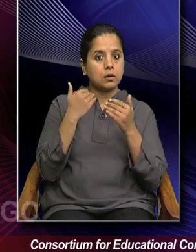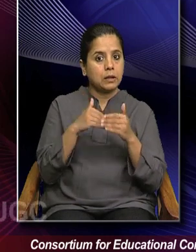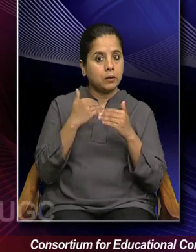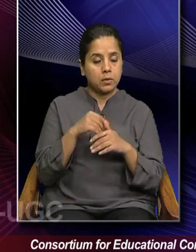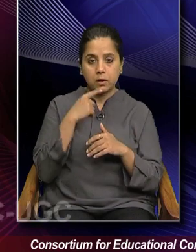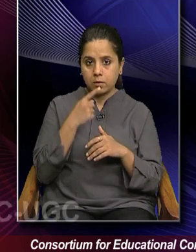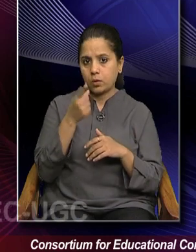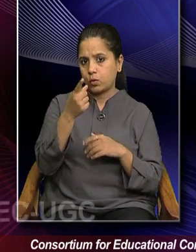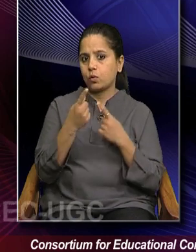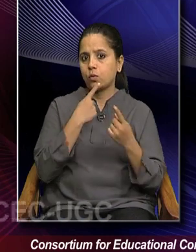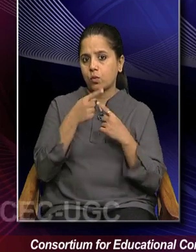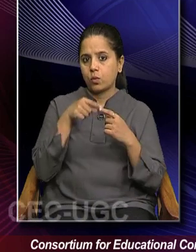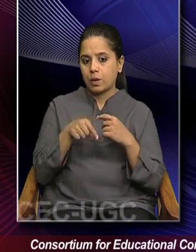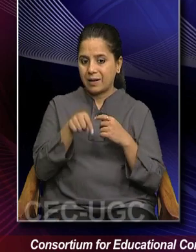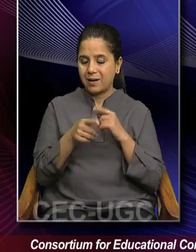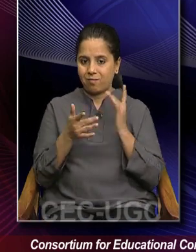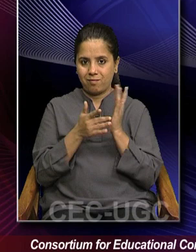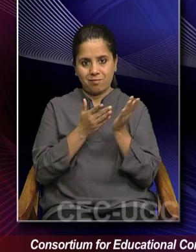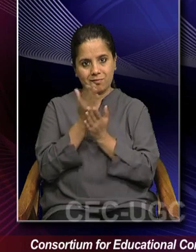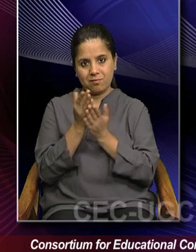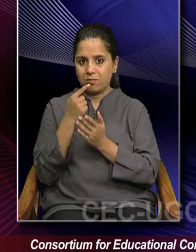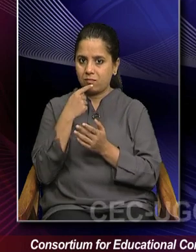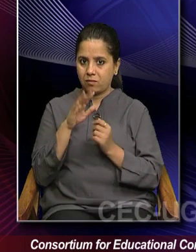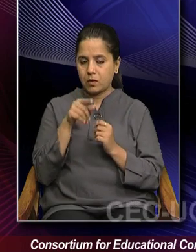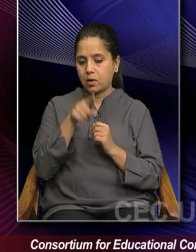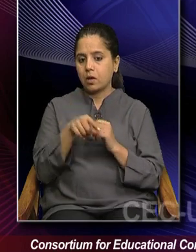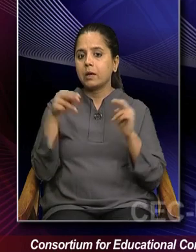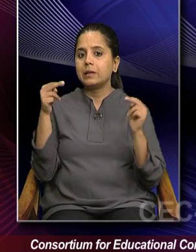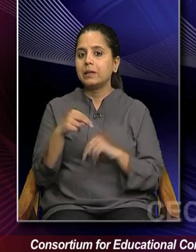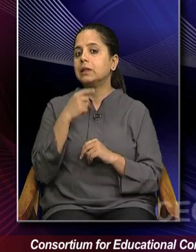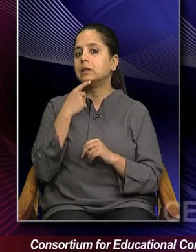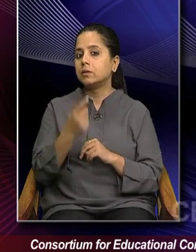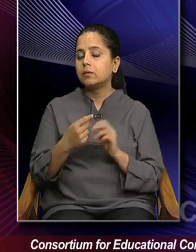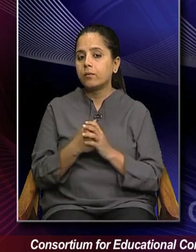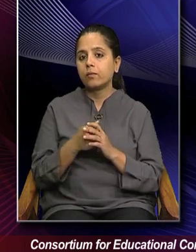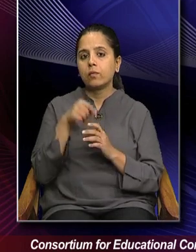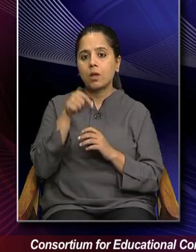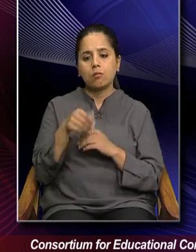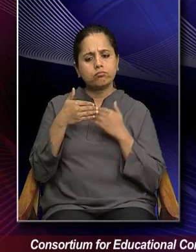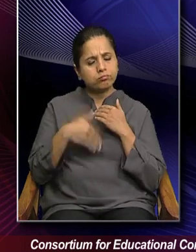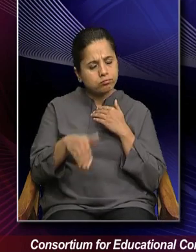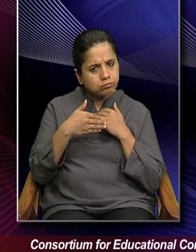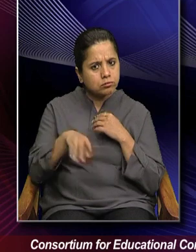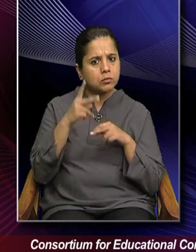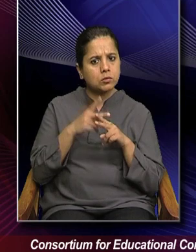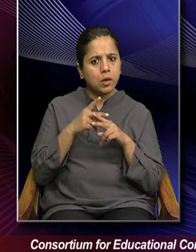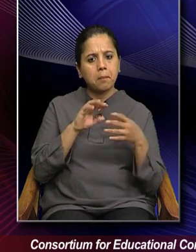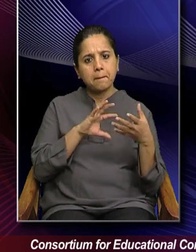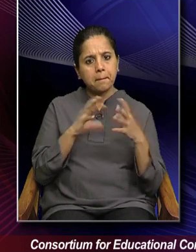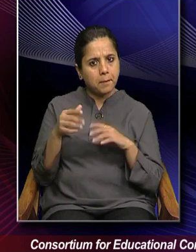limitation when you talk about this technique, that it requires a continuously